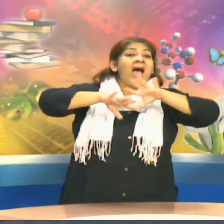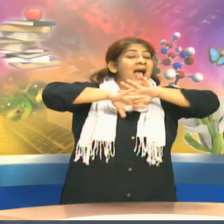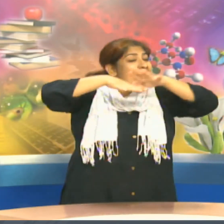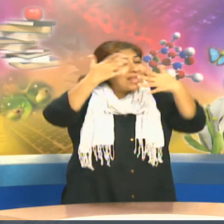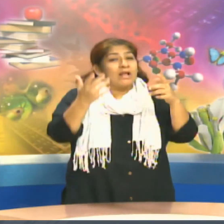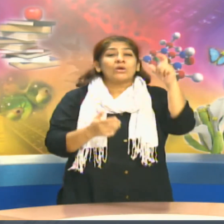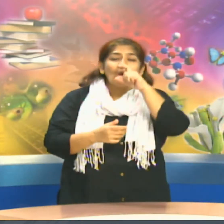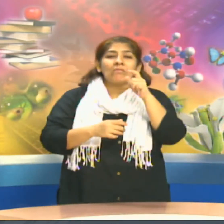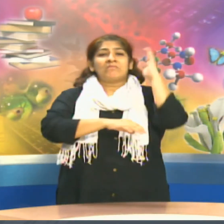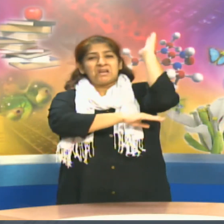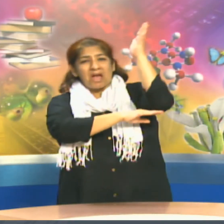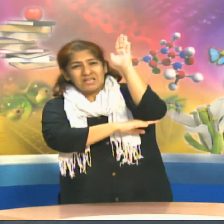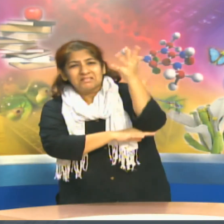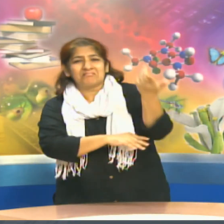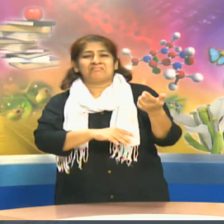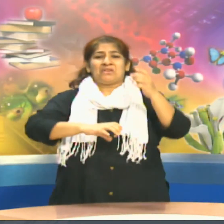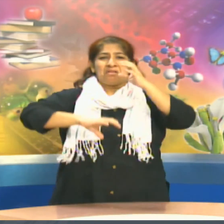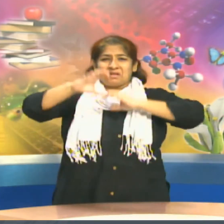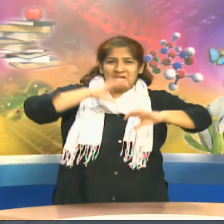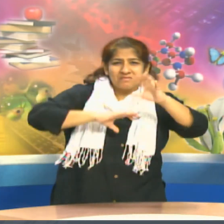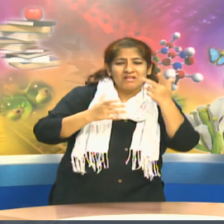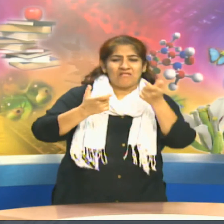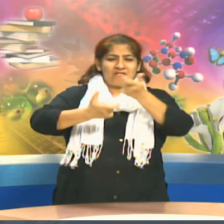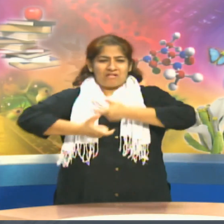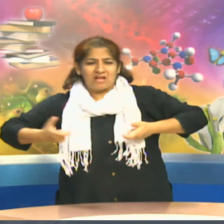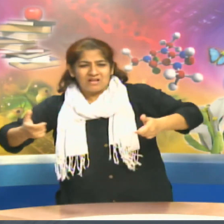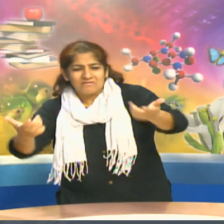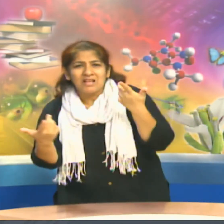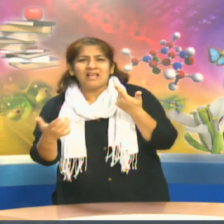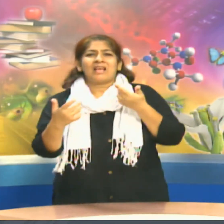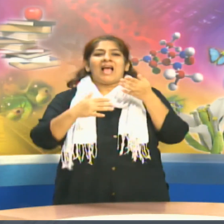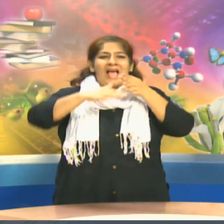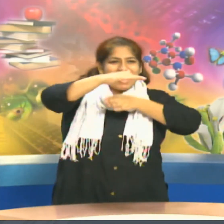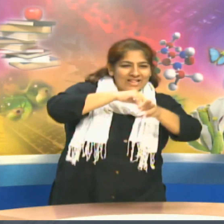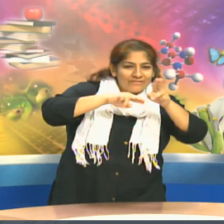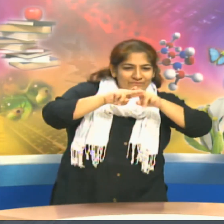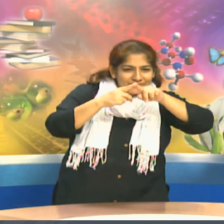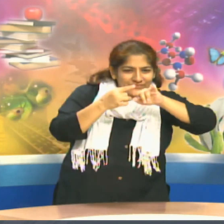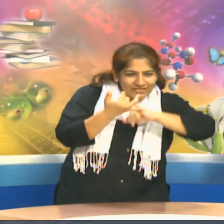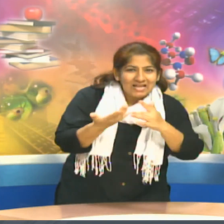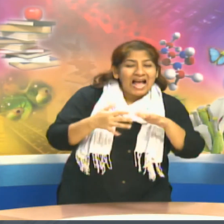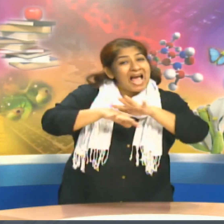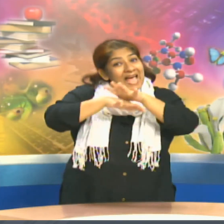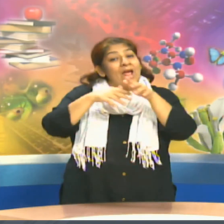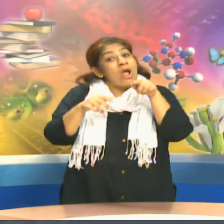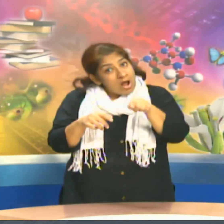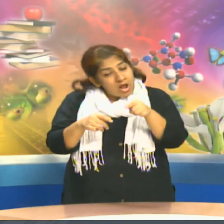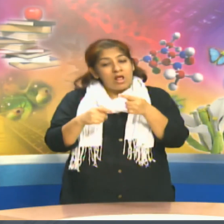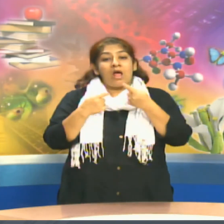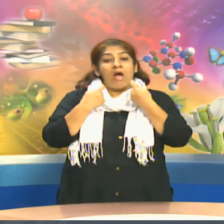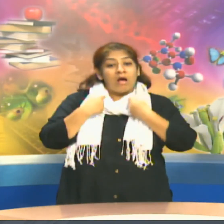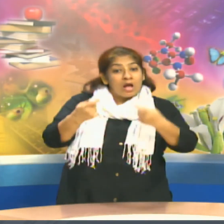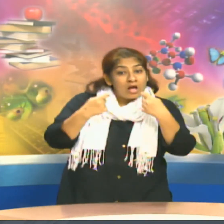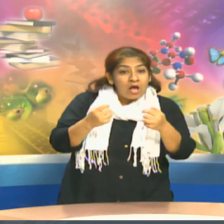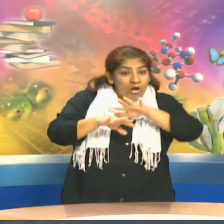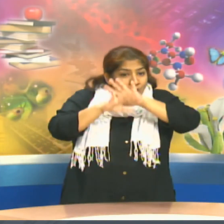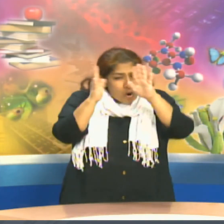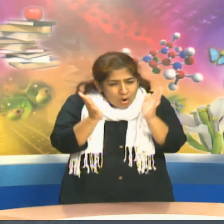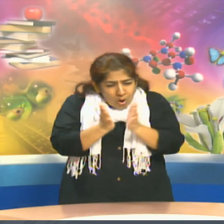recording or any work, then we give lectures or we represent something. Anything